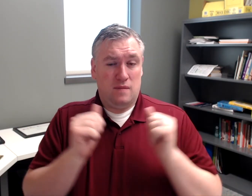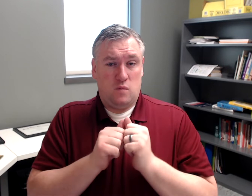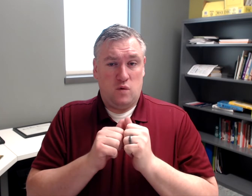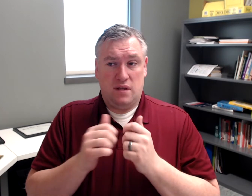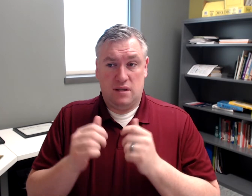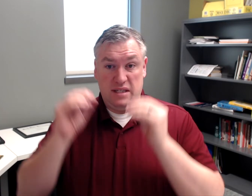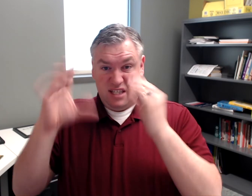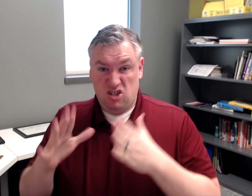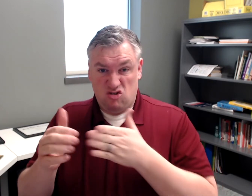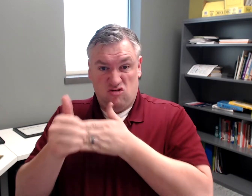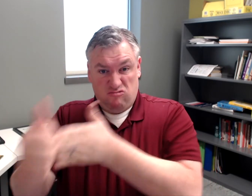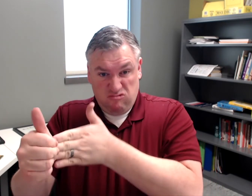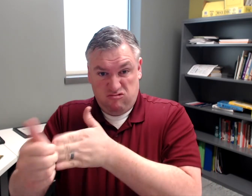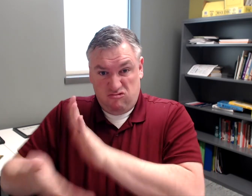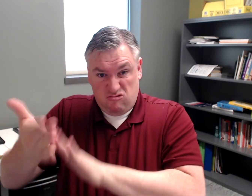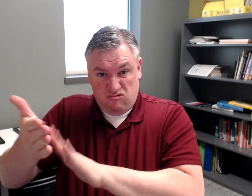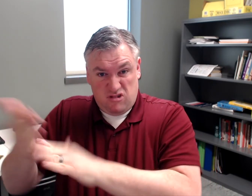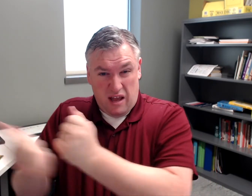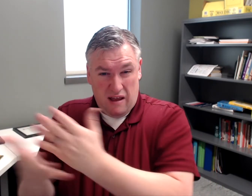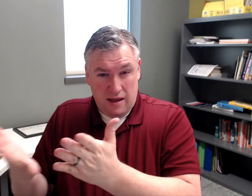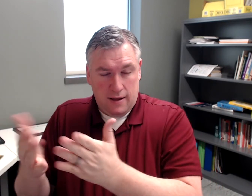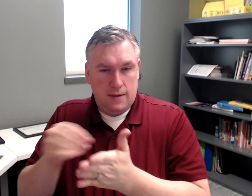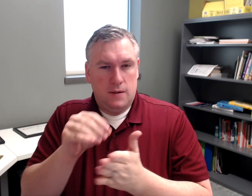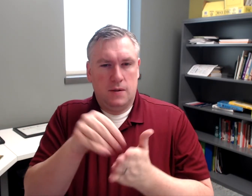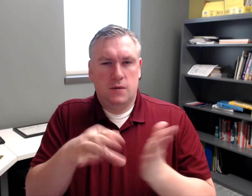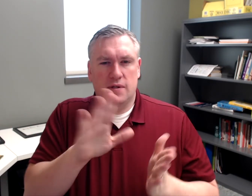same time, we also have to balance with teacher-led.